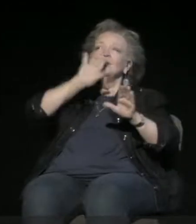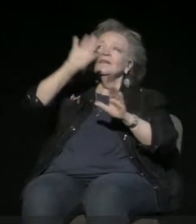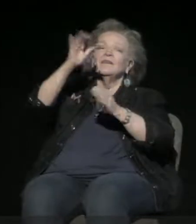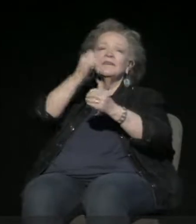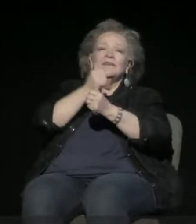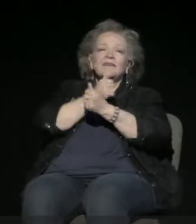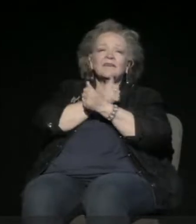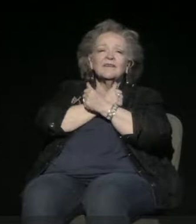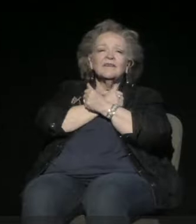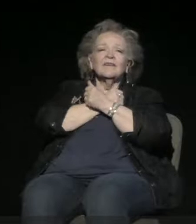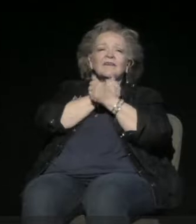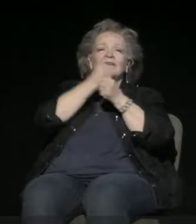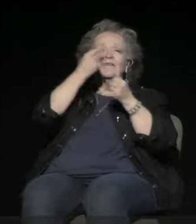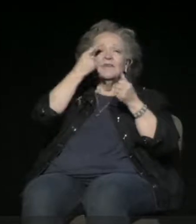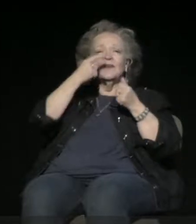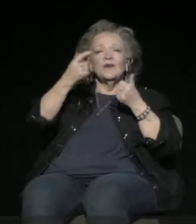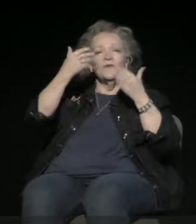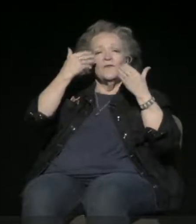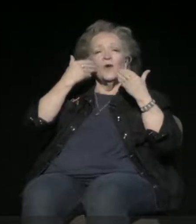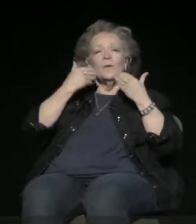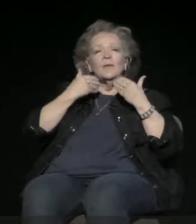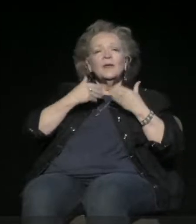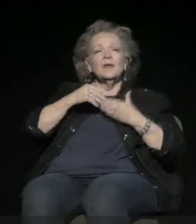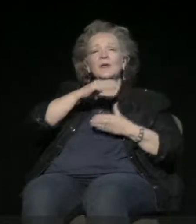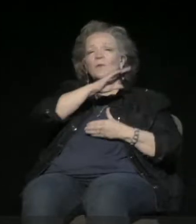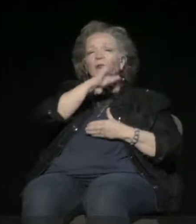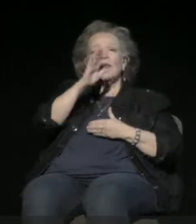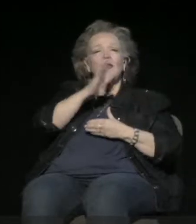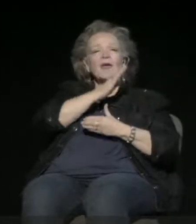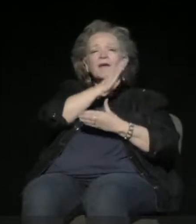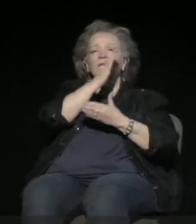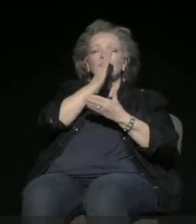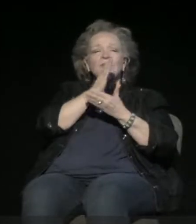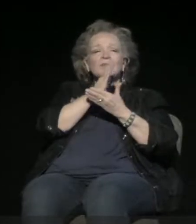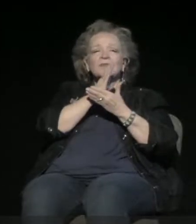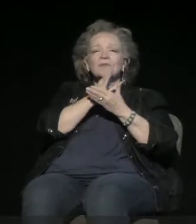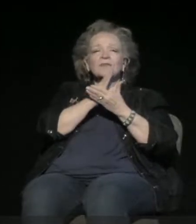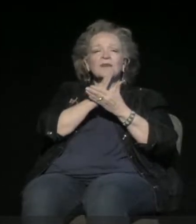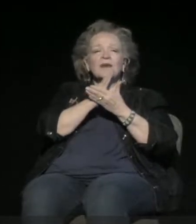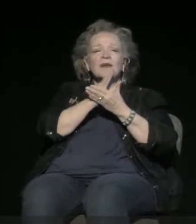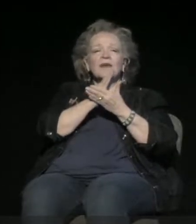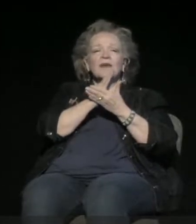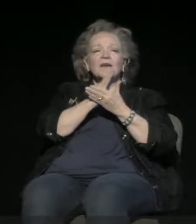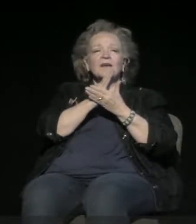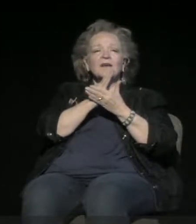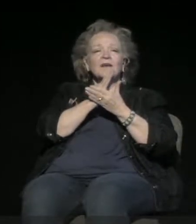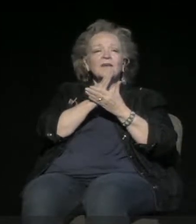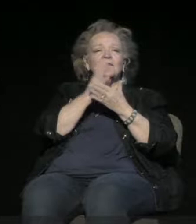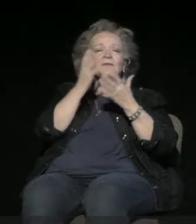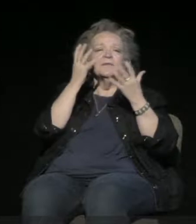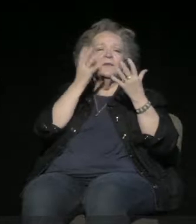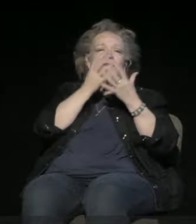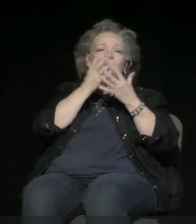His love to me will never stop.